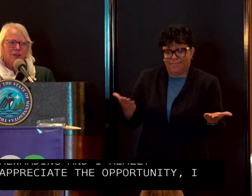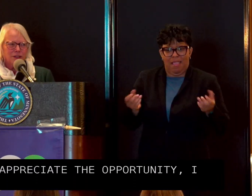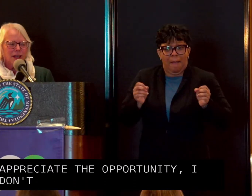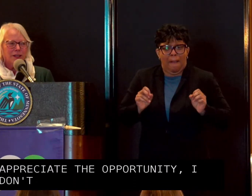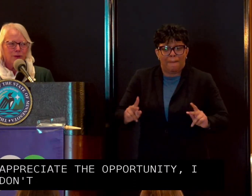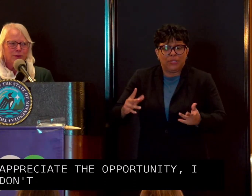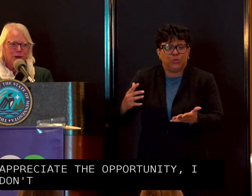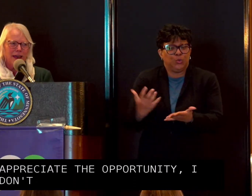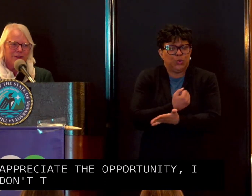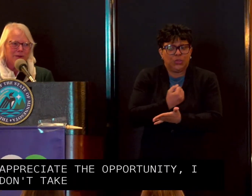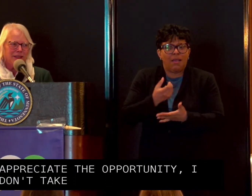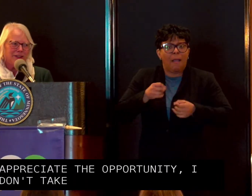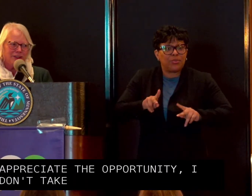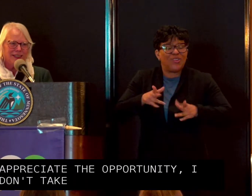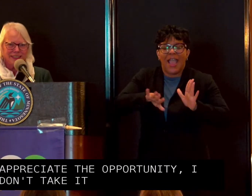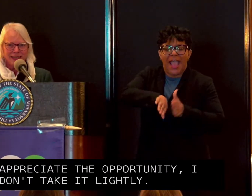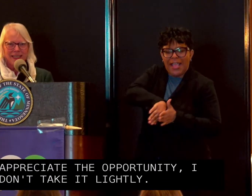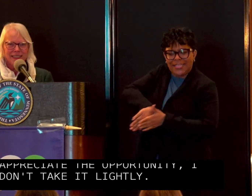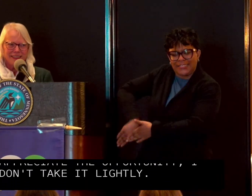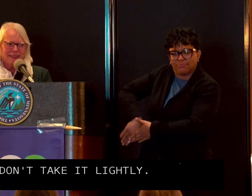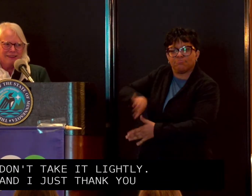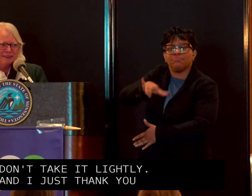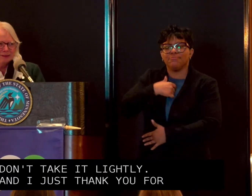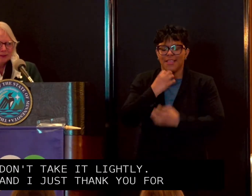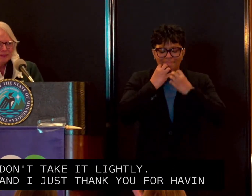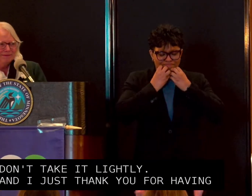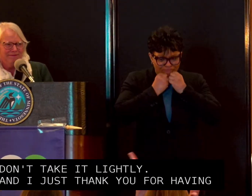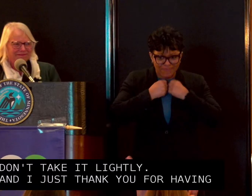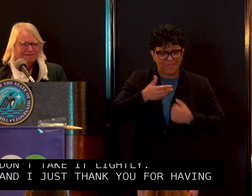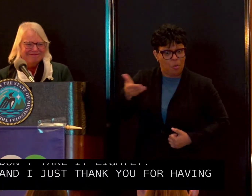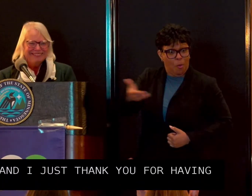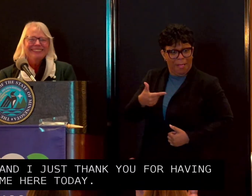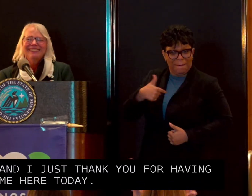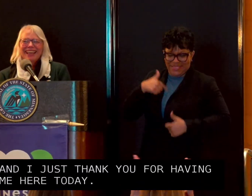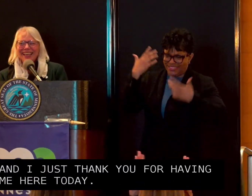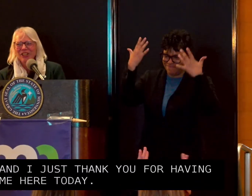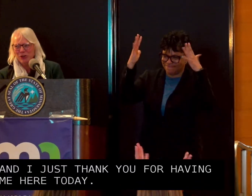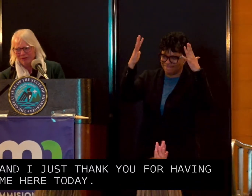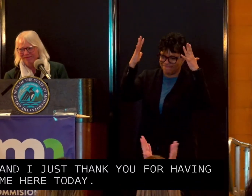and I just thank you for having me here today.